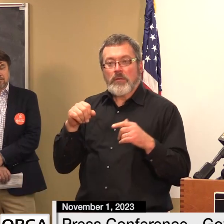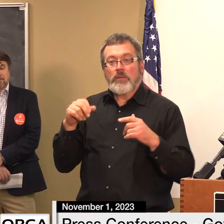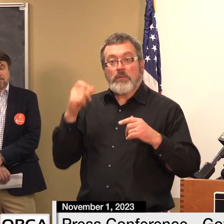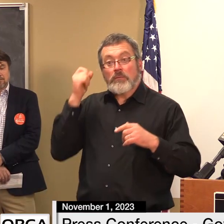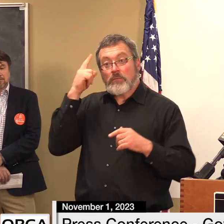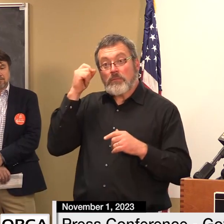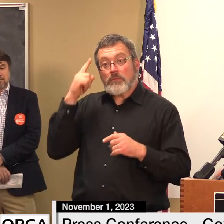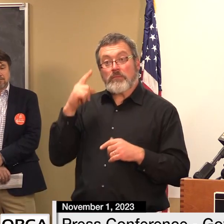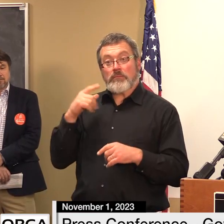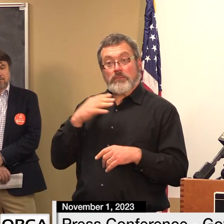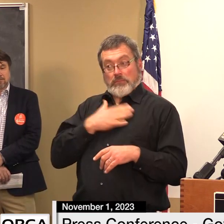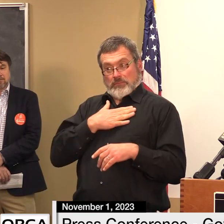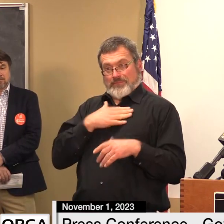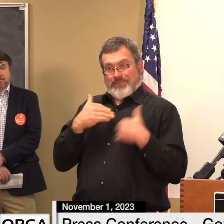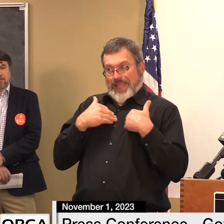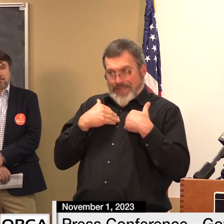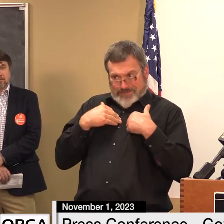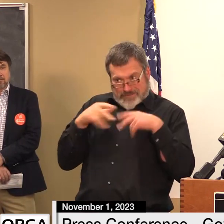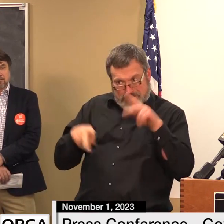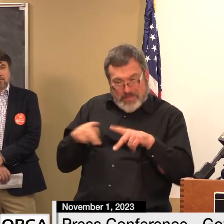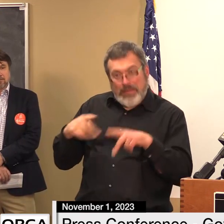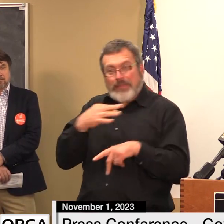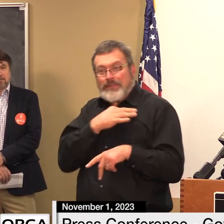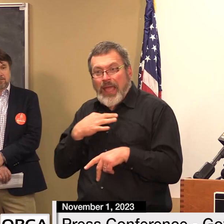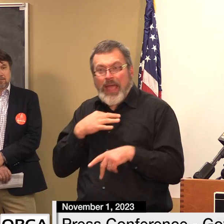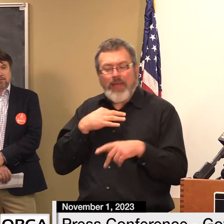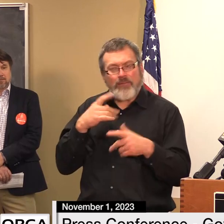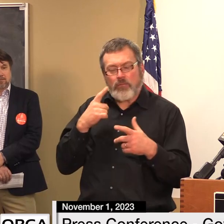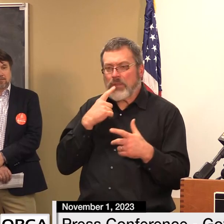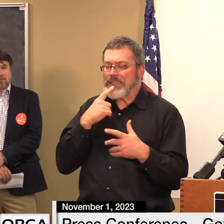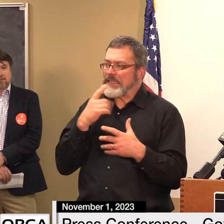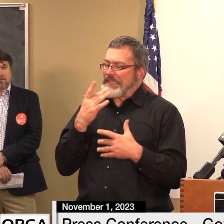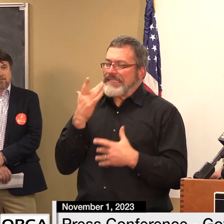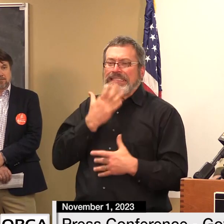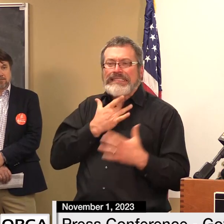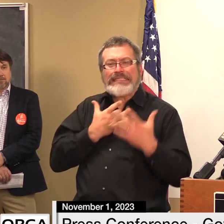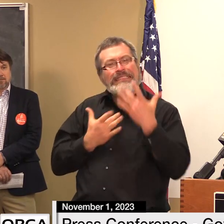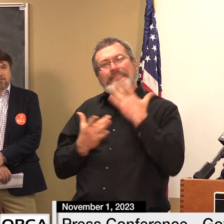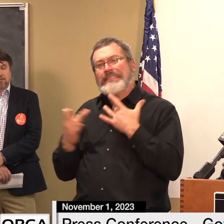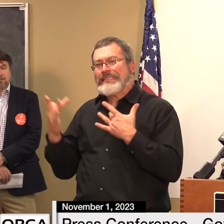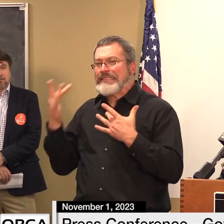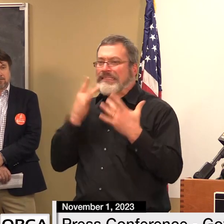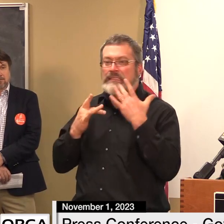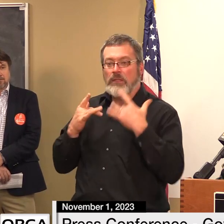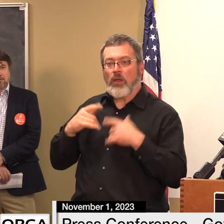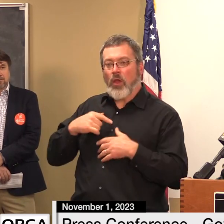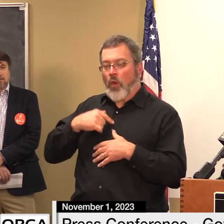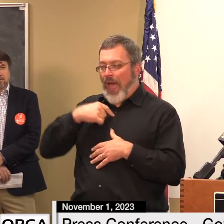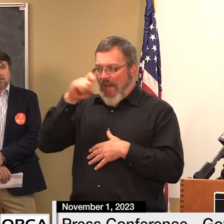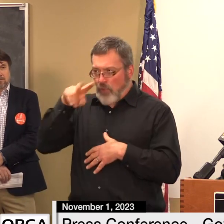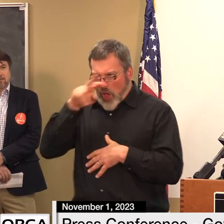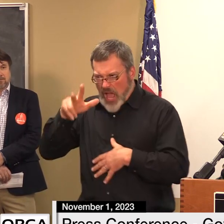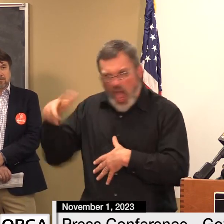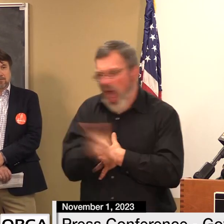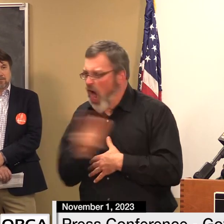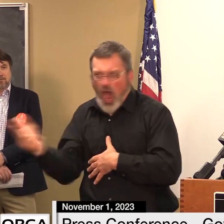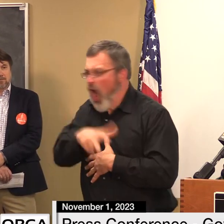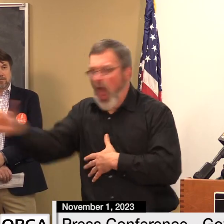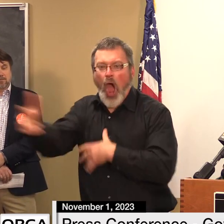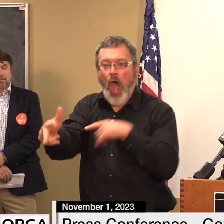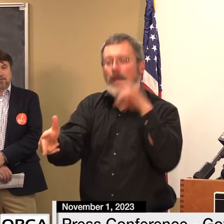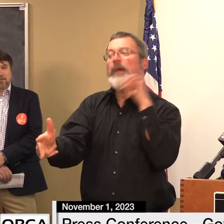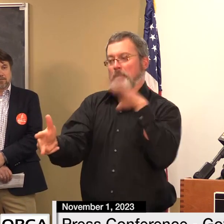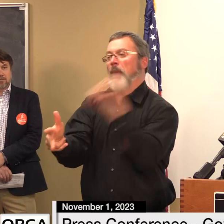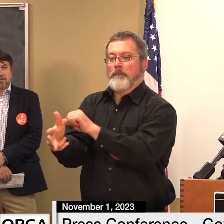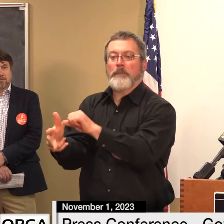resource, our limited resources, we're targeting the most aggressive and dangerous drivers on the road. So that means we're targeting people who are weaving in and